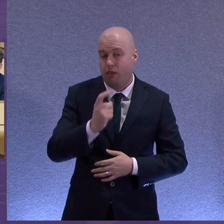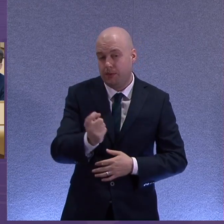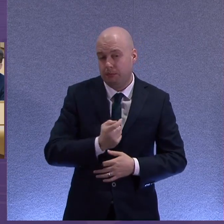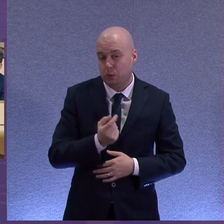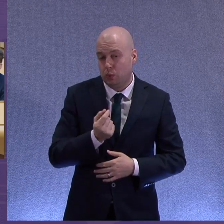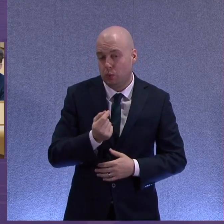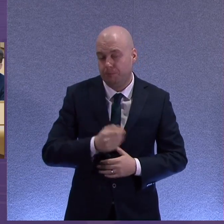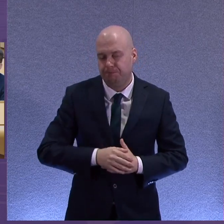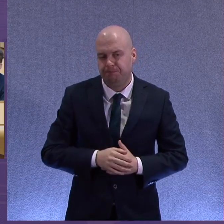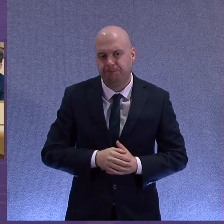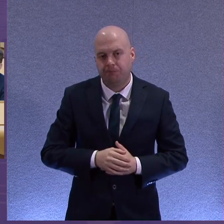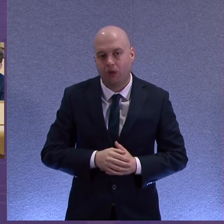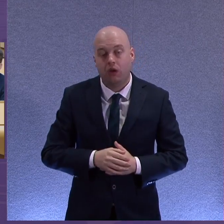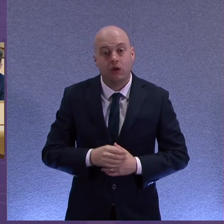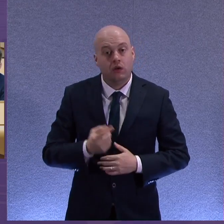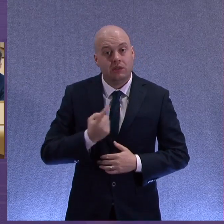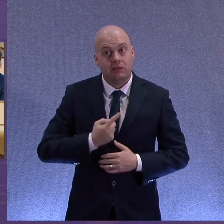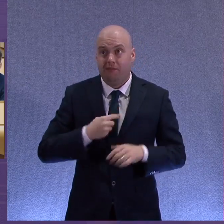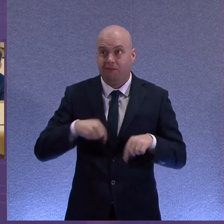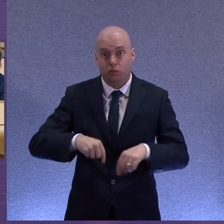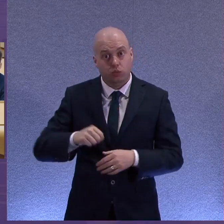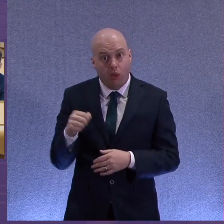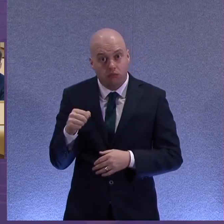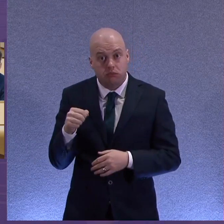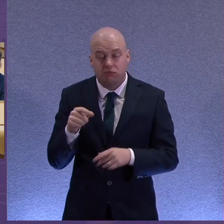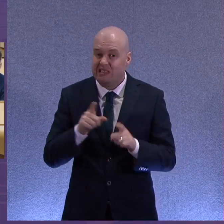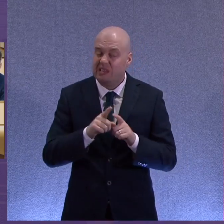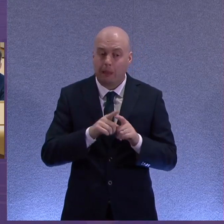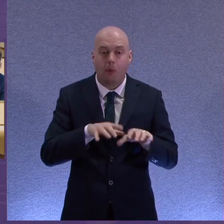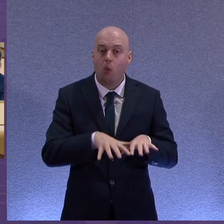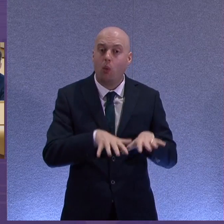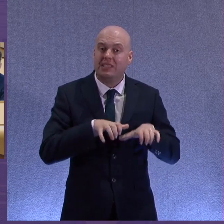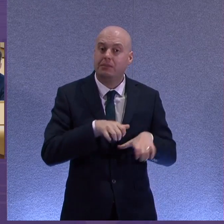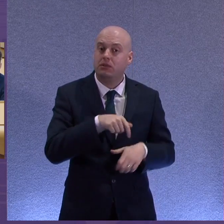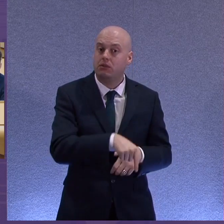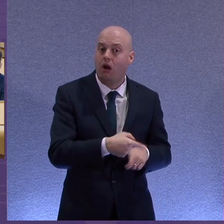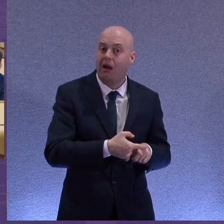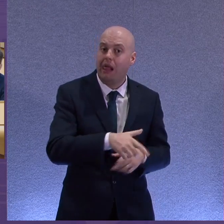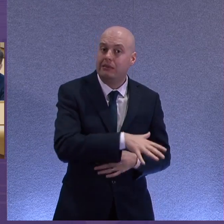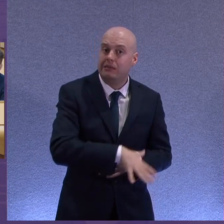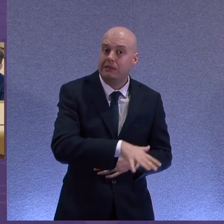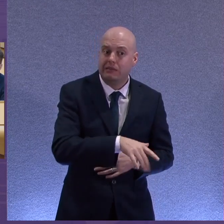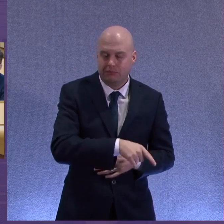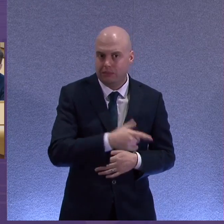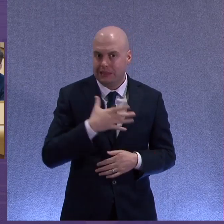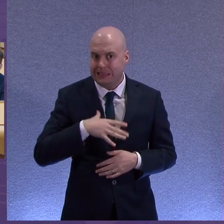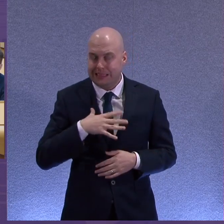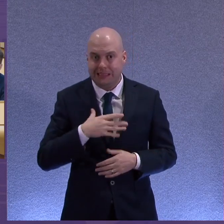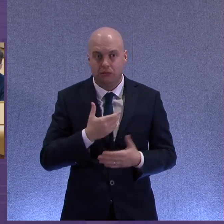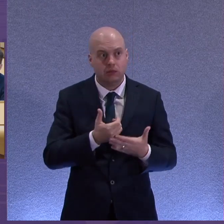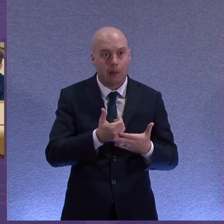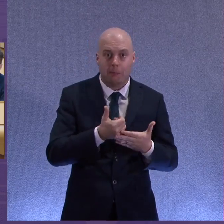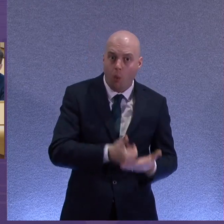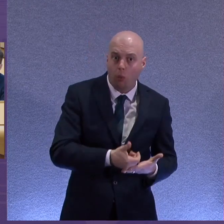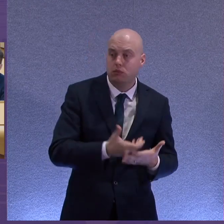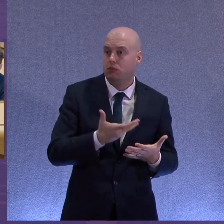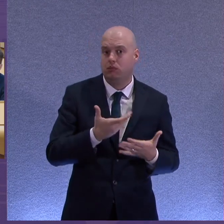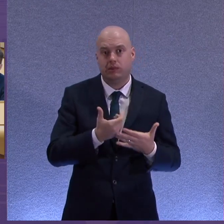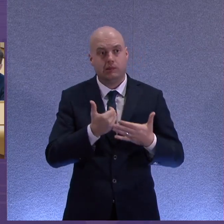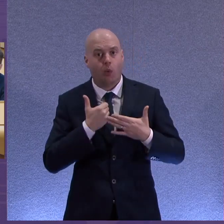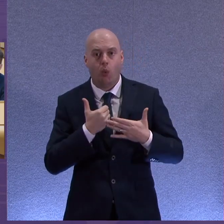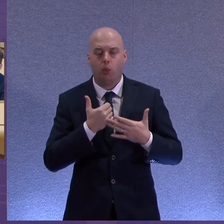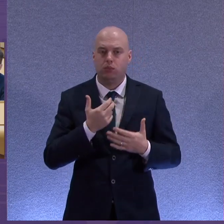are all applying themselves with every endeavour to steer the country through this crisis. They need our support, our forbearance and